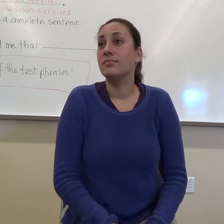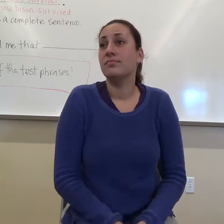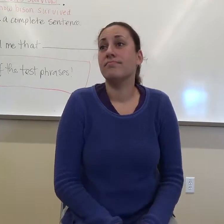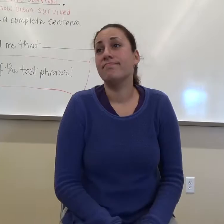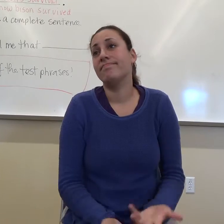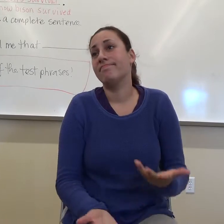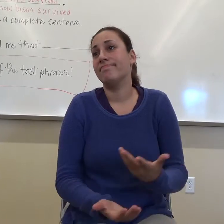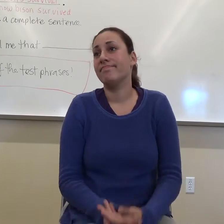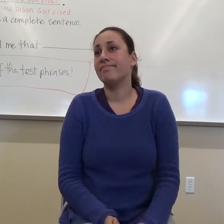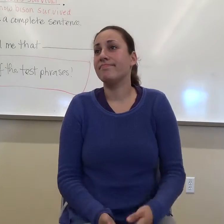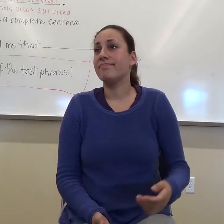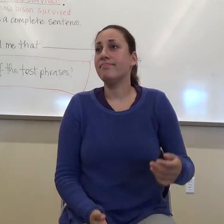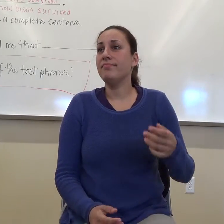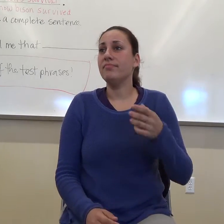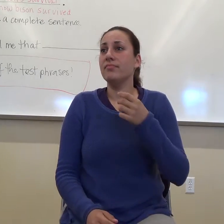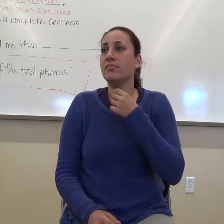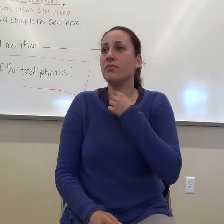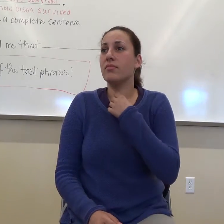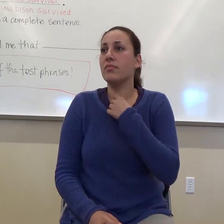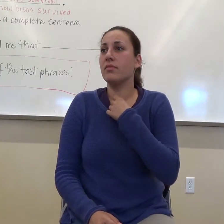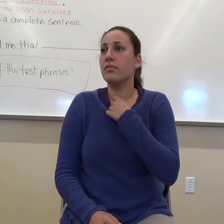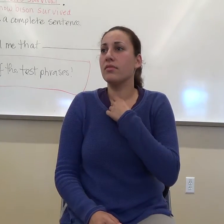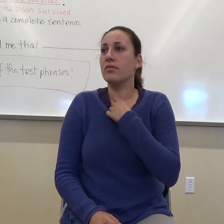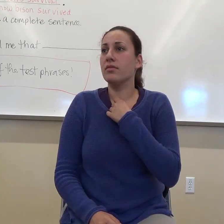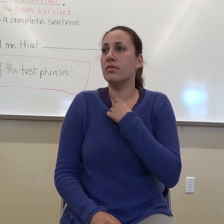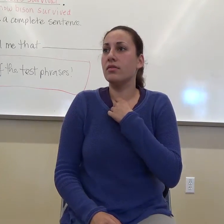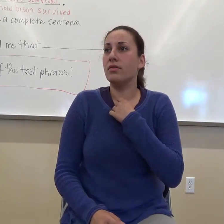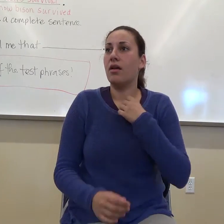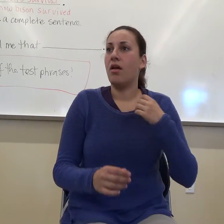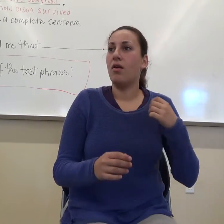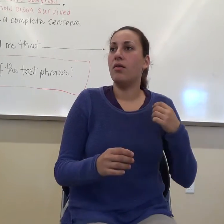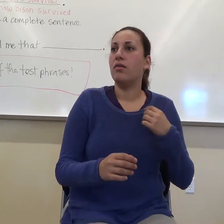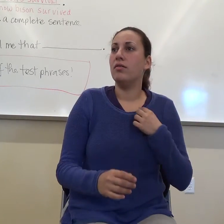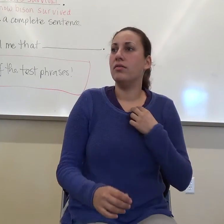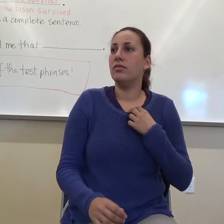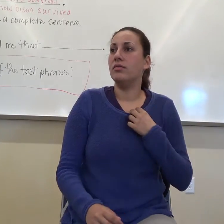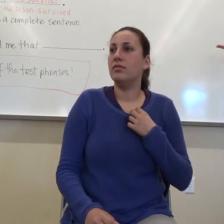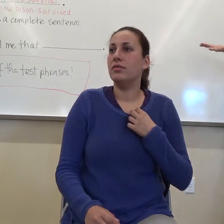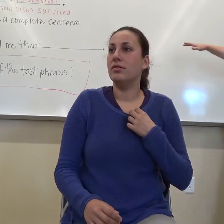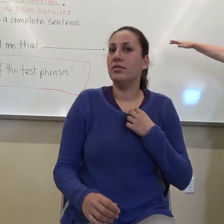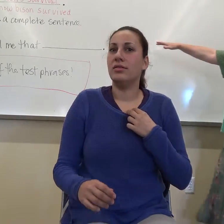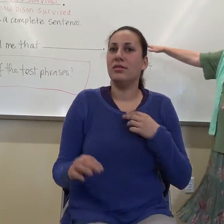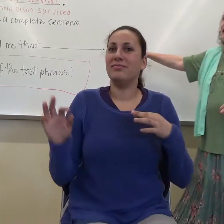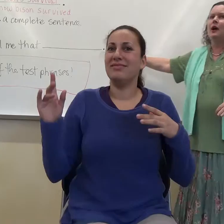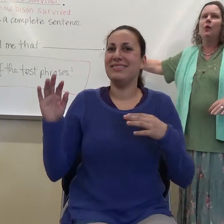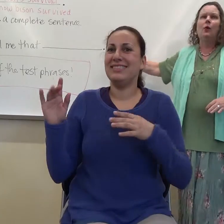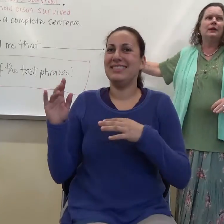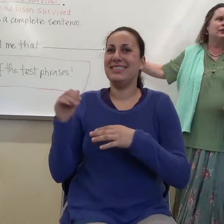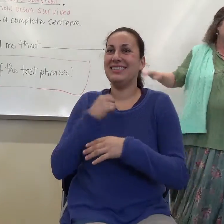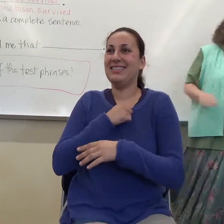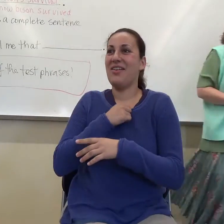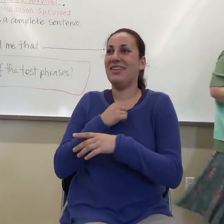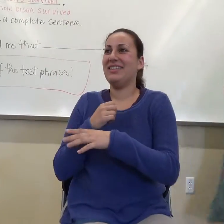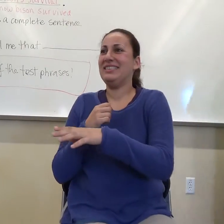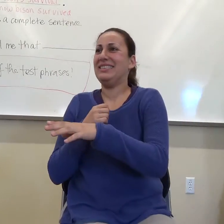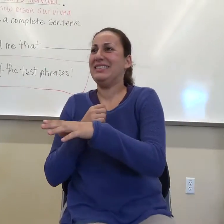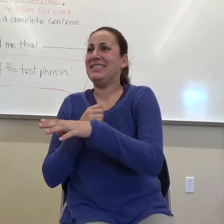requirement that you don't change this test thing. What students try to